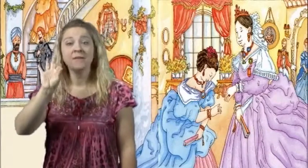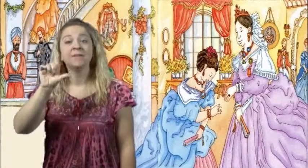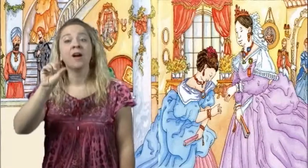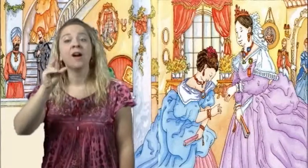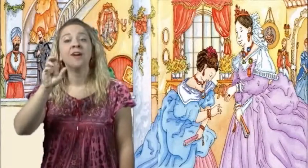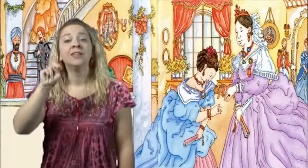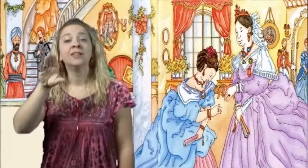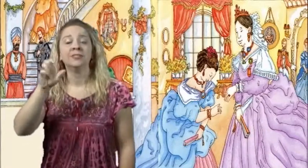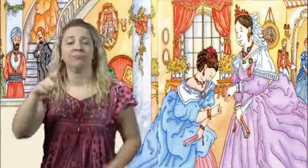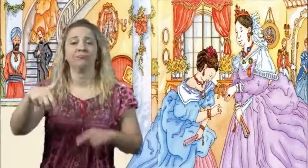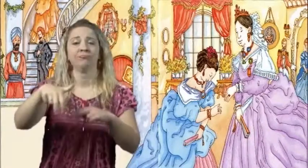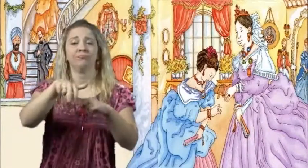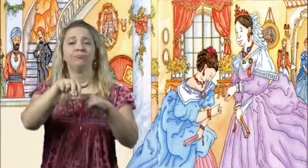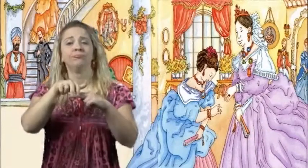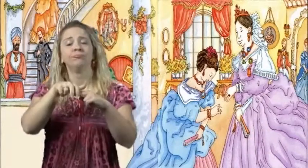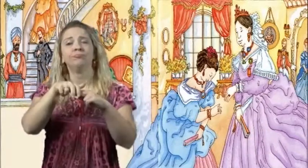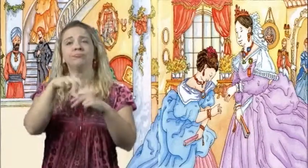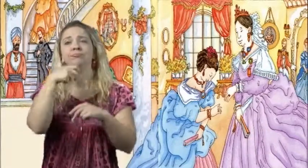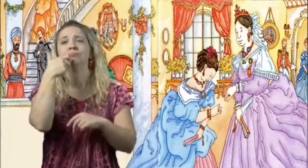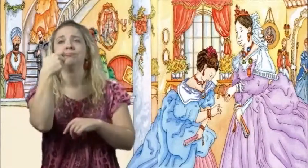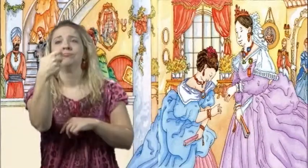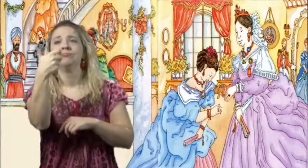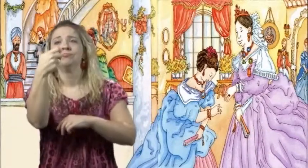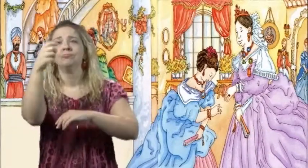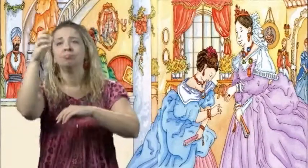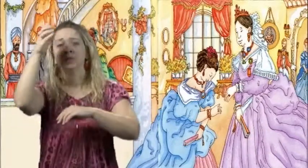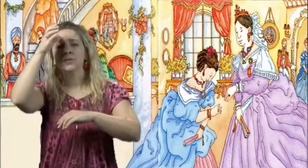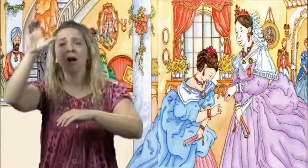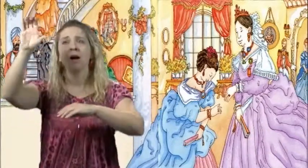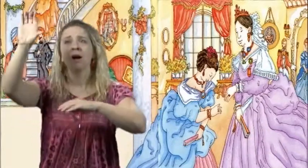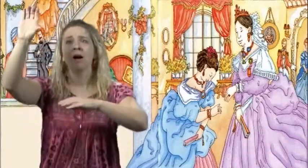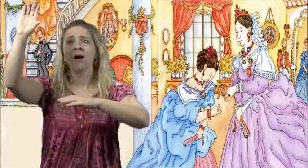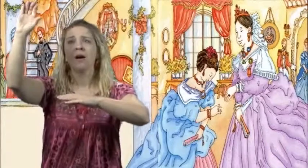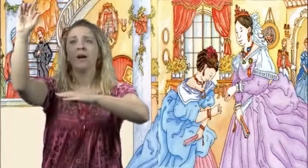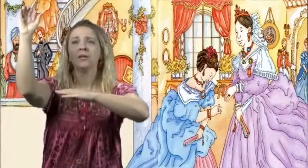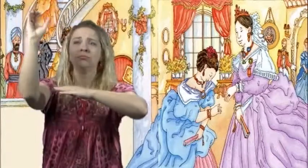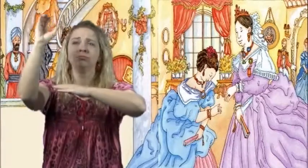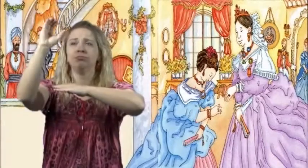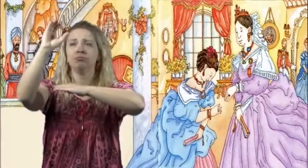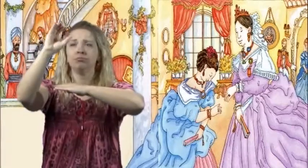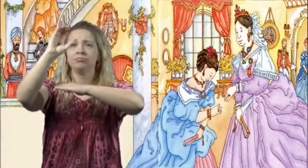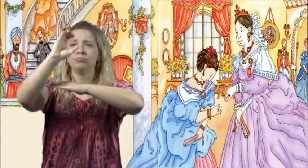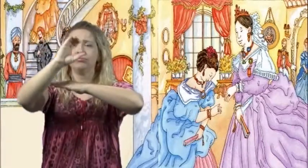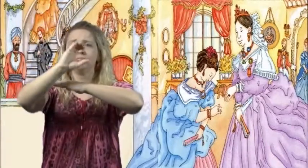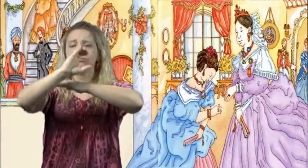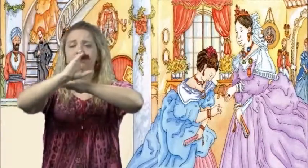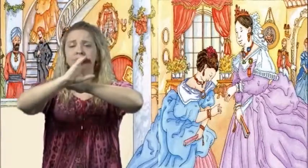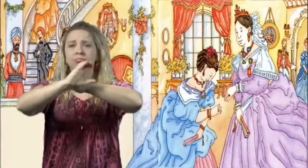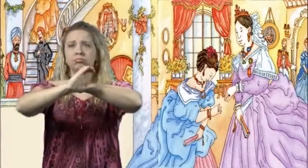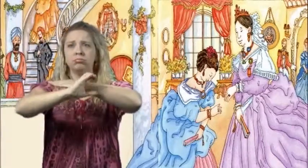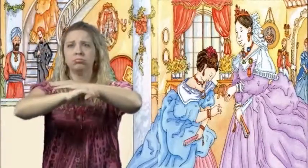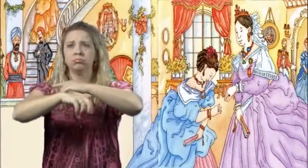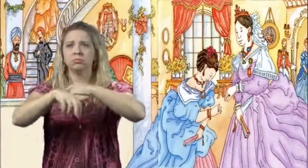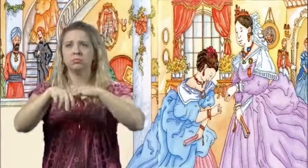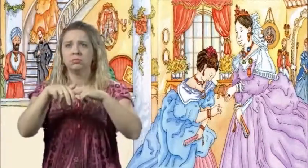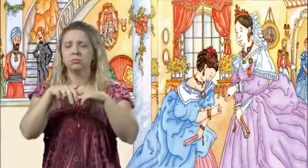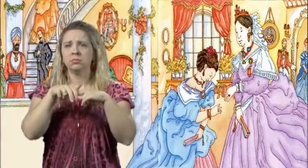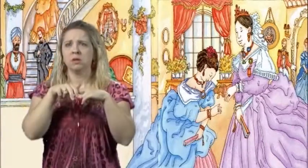On July 12, 1830, she wrote after seeing a beautiful sunset, "I thought I loved God